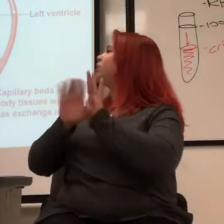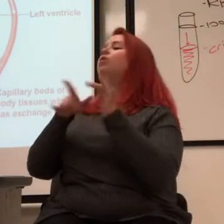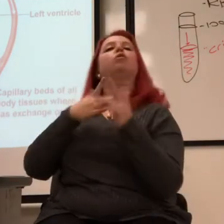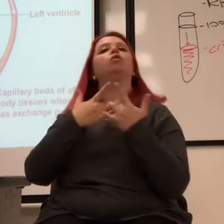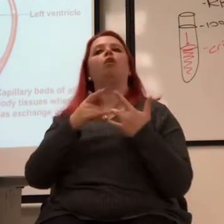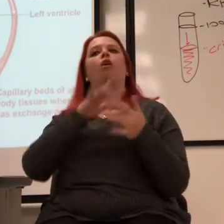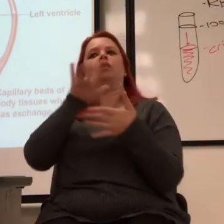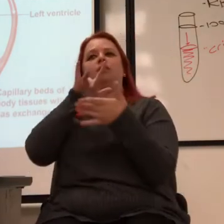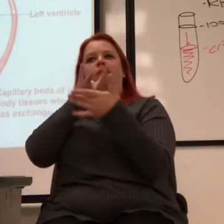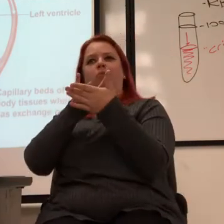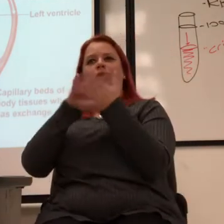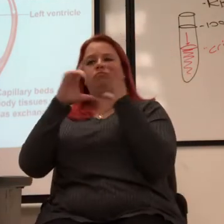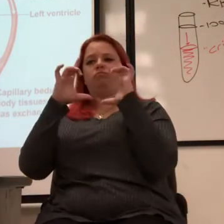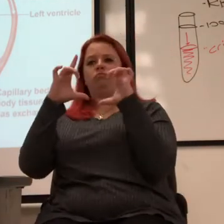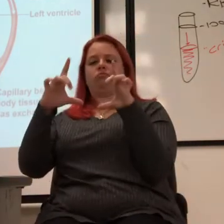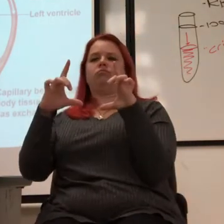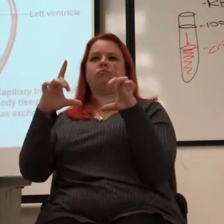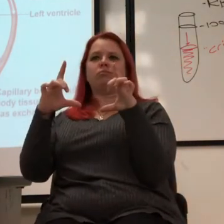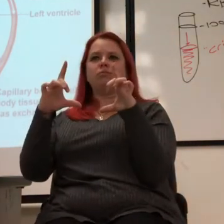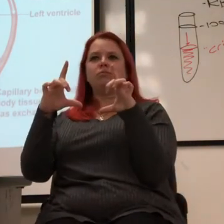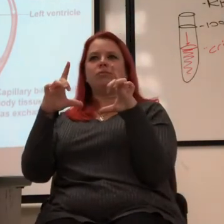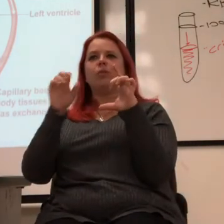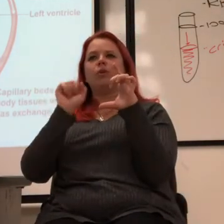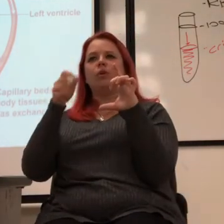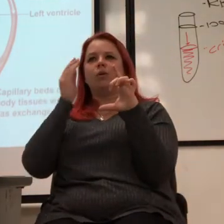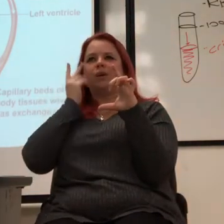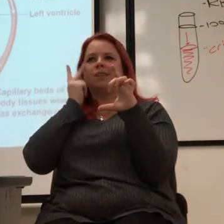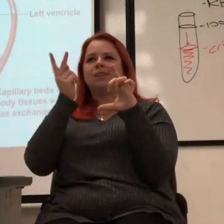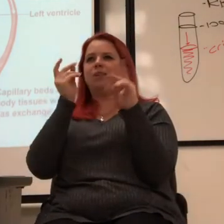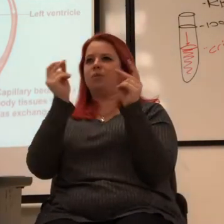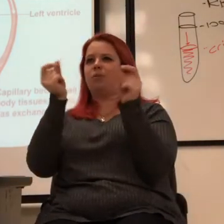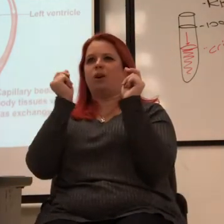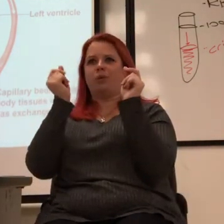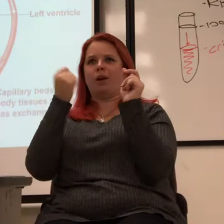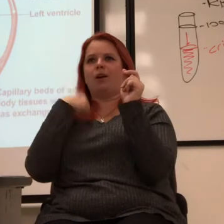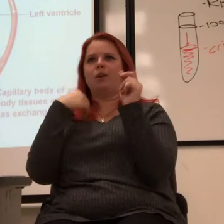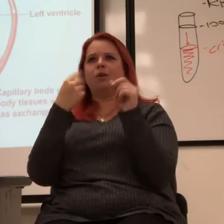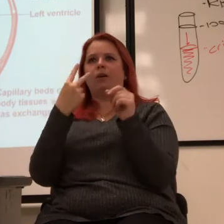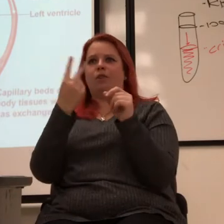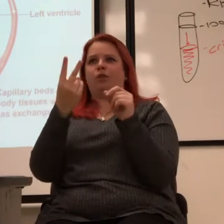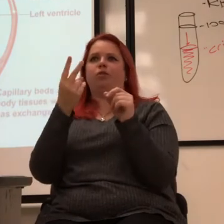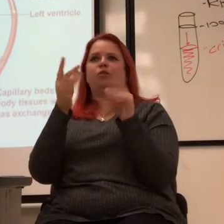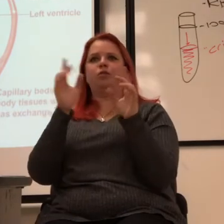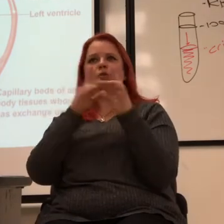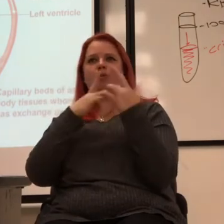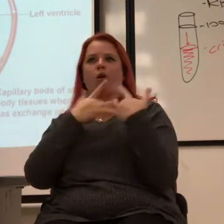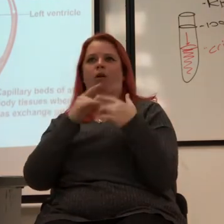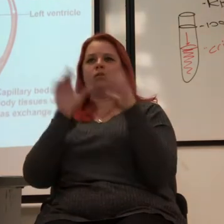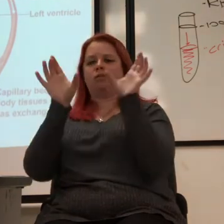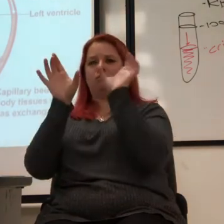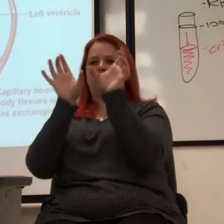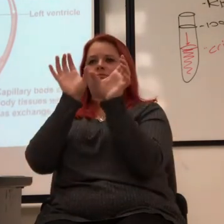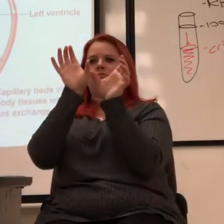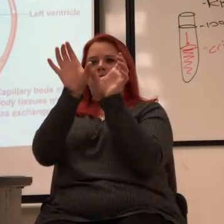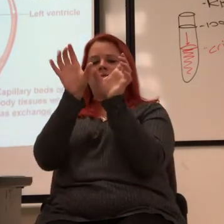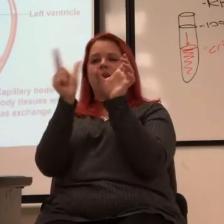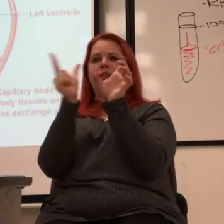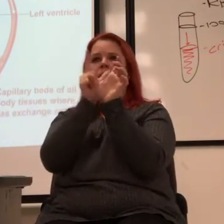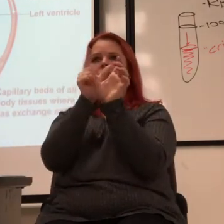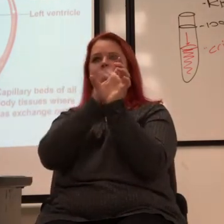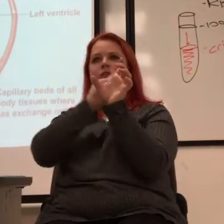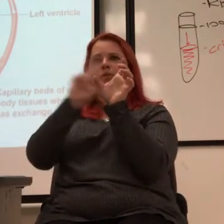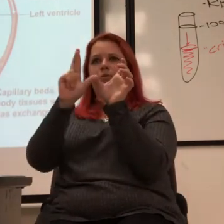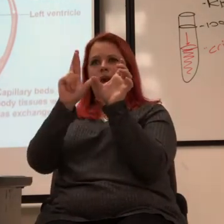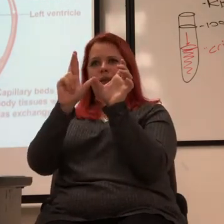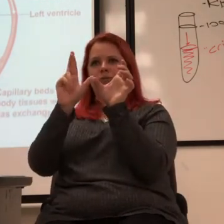centerpiece of the figure, okay? And you can see immediately you have two hearts. You have a left heart